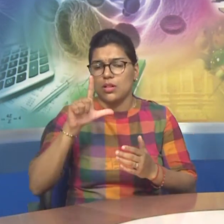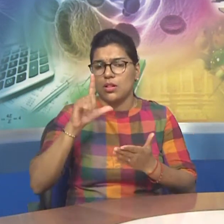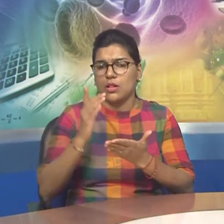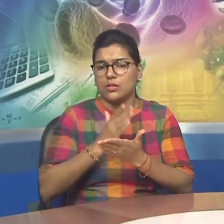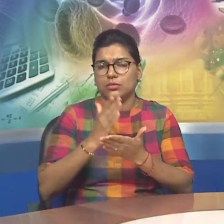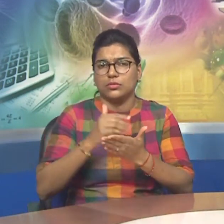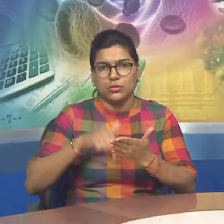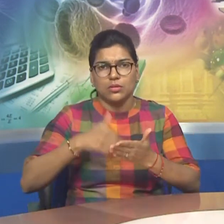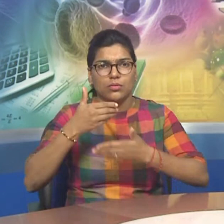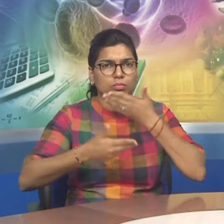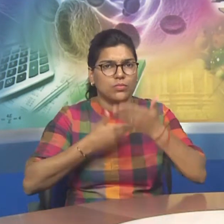secondary level.